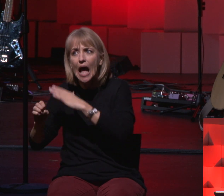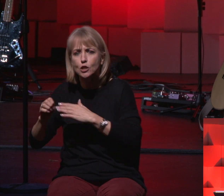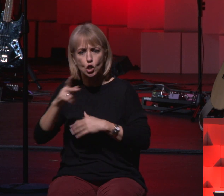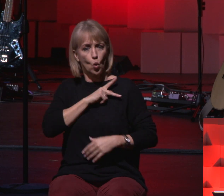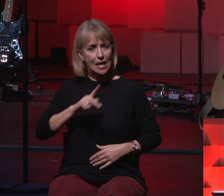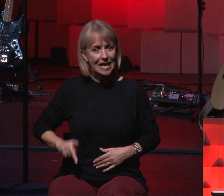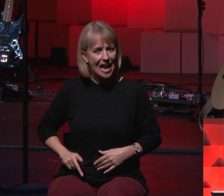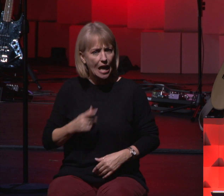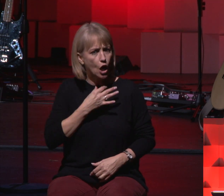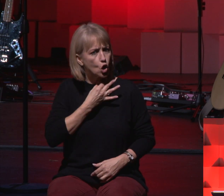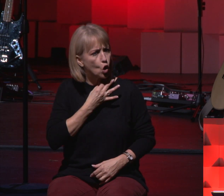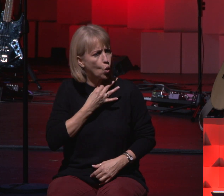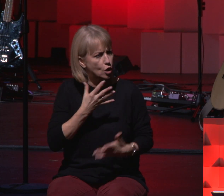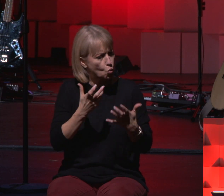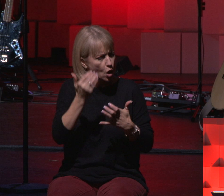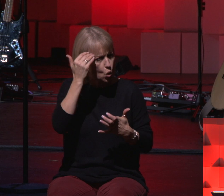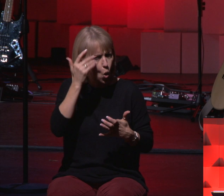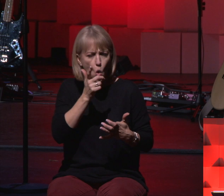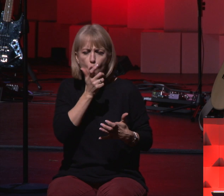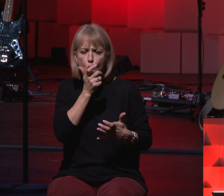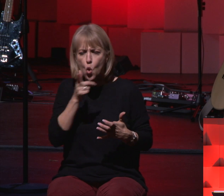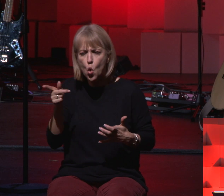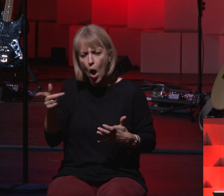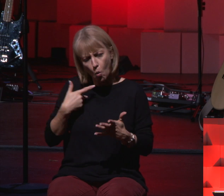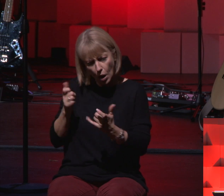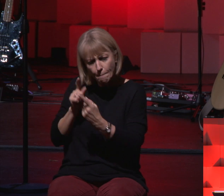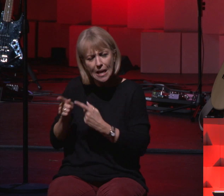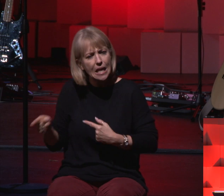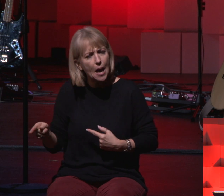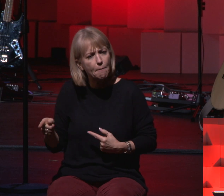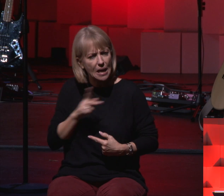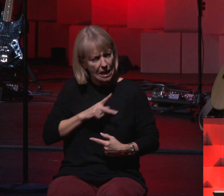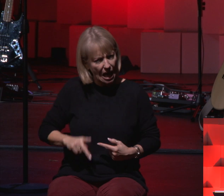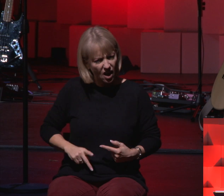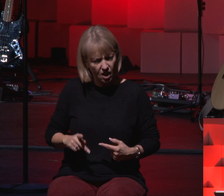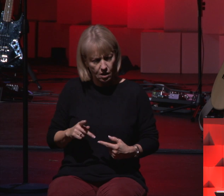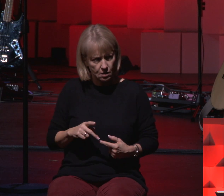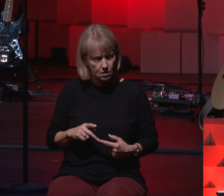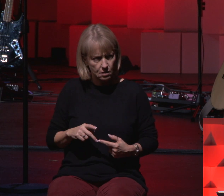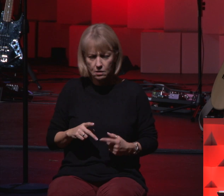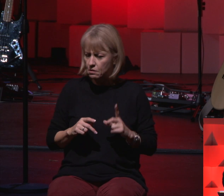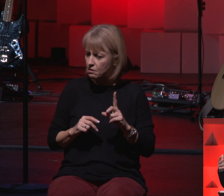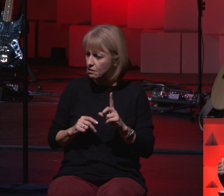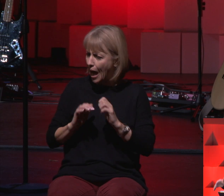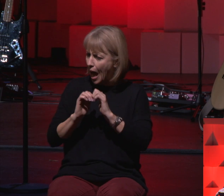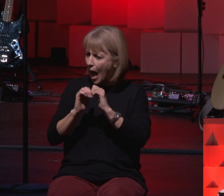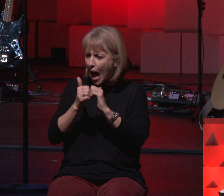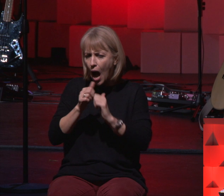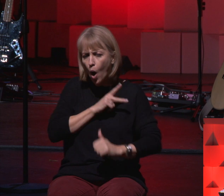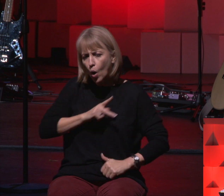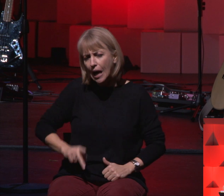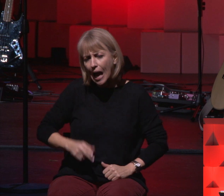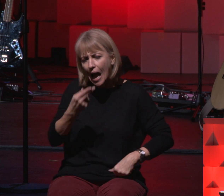real curious because he had heard about these things. He says, I want to meet him. I think, how did Herod hear about Jesus, this nobody in the